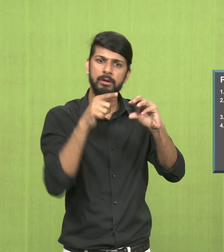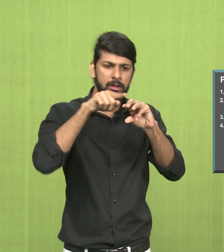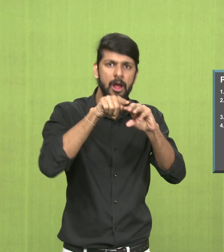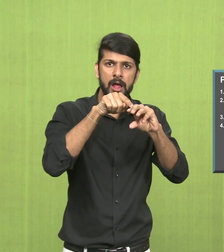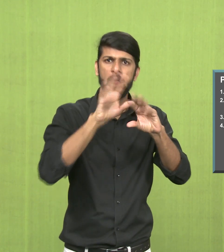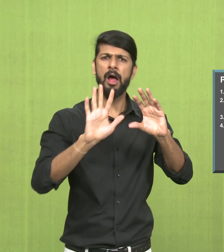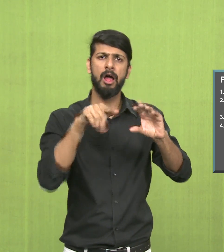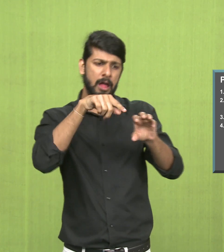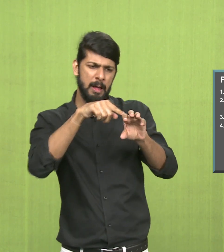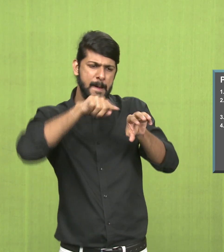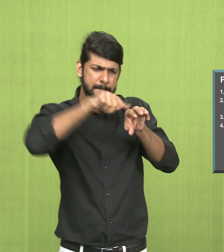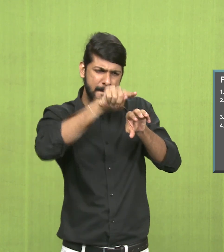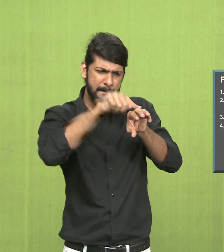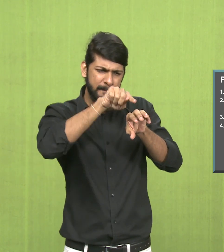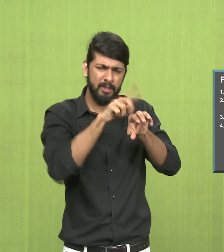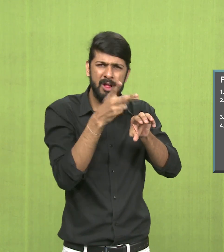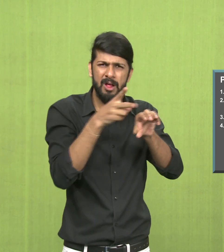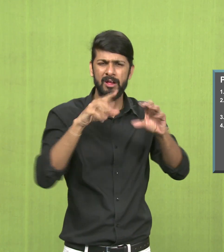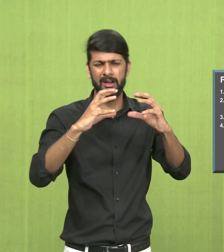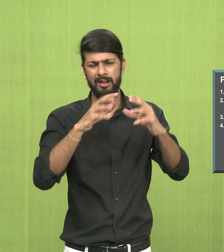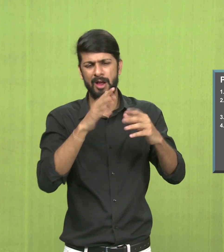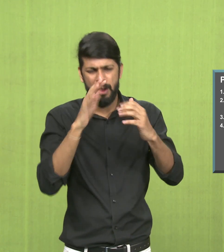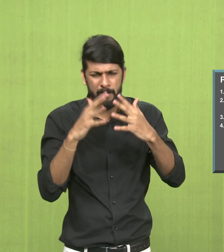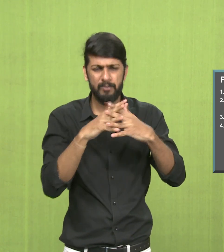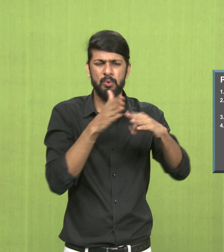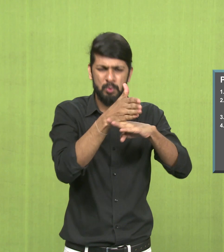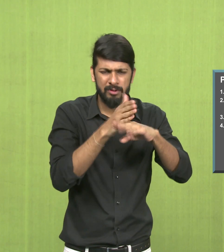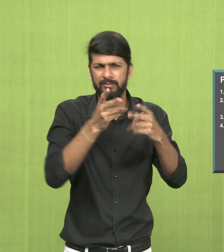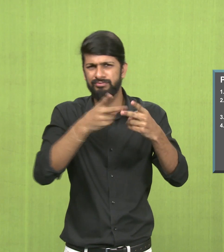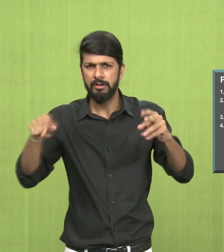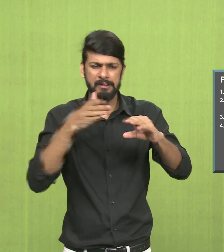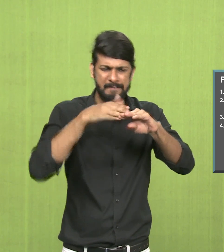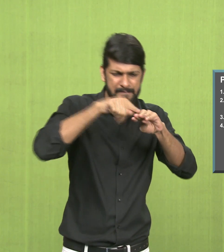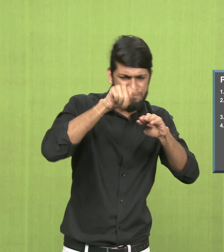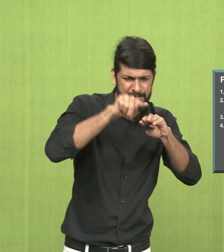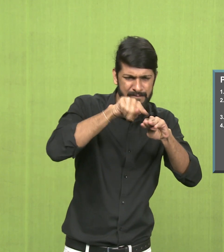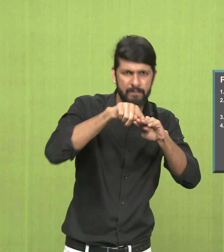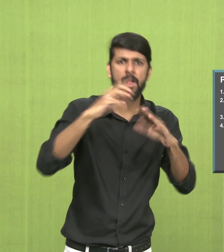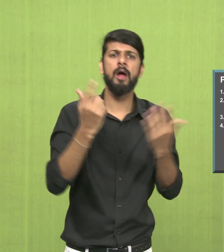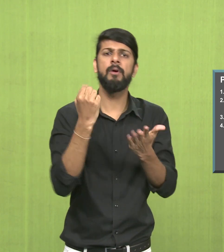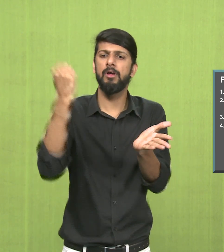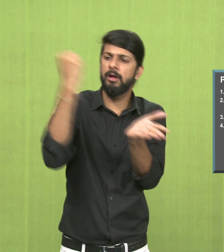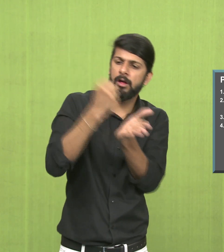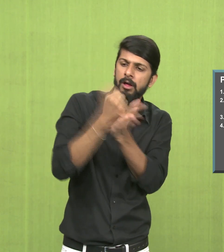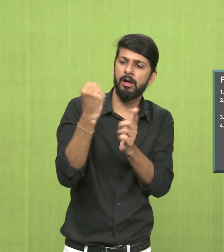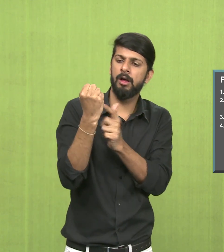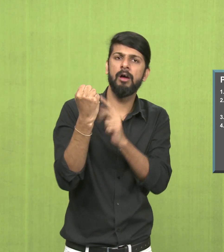and you also have soap, which can be carved easily to make blocks,